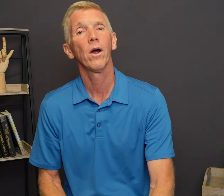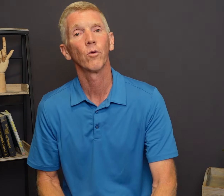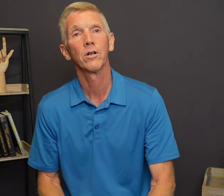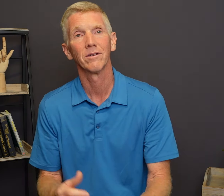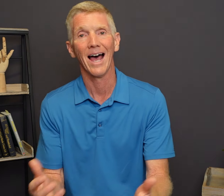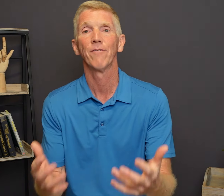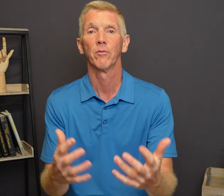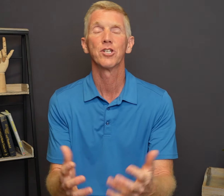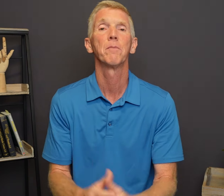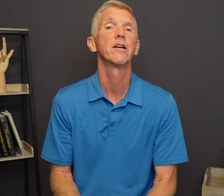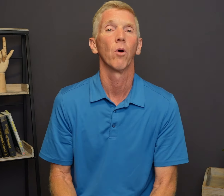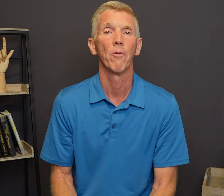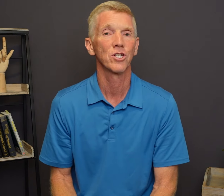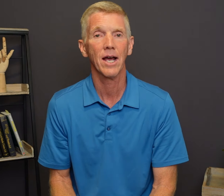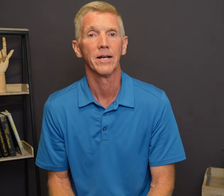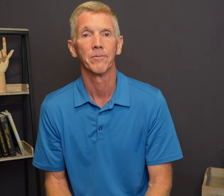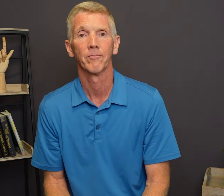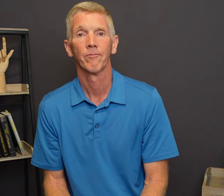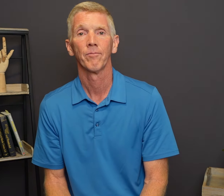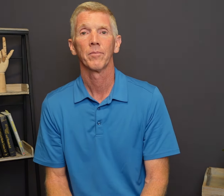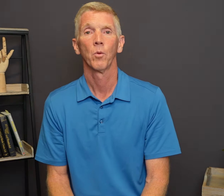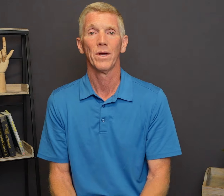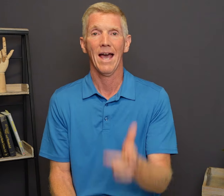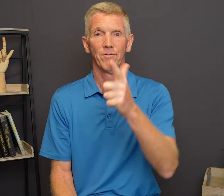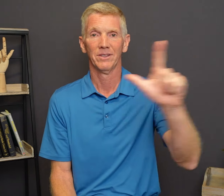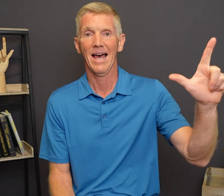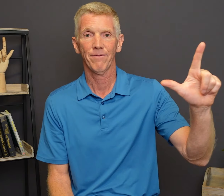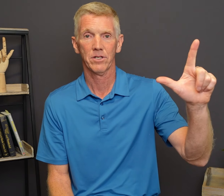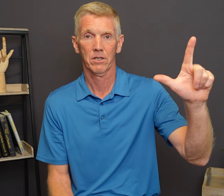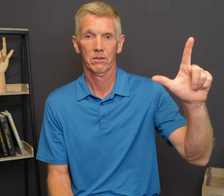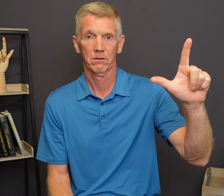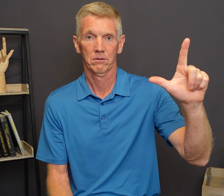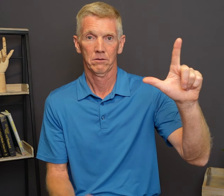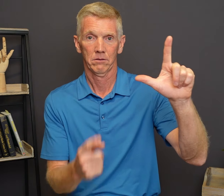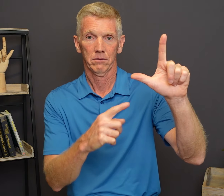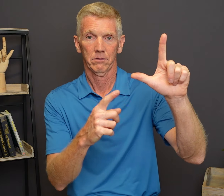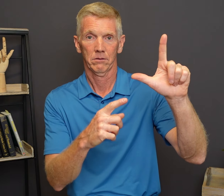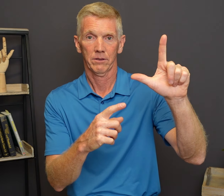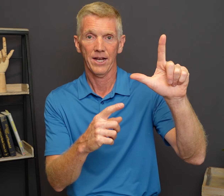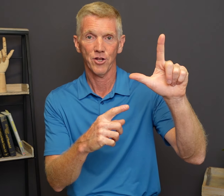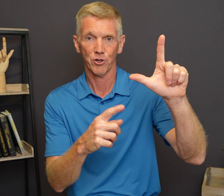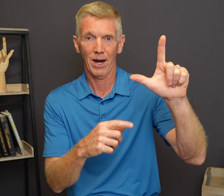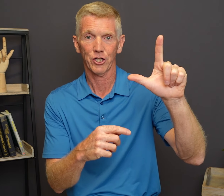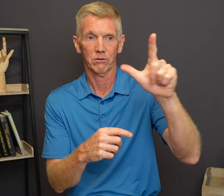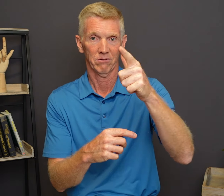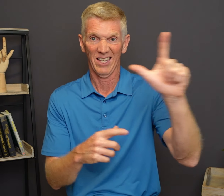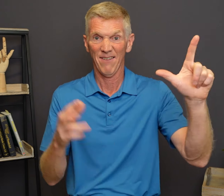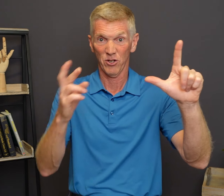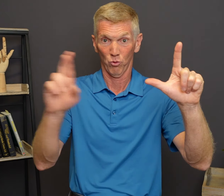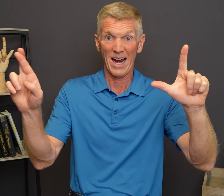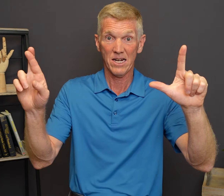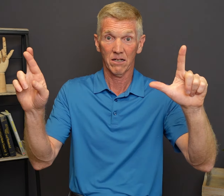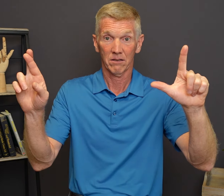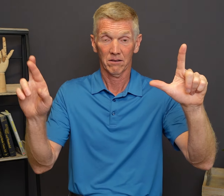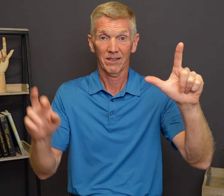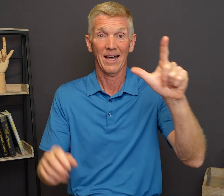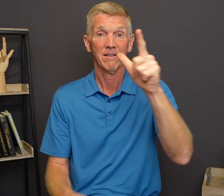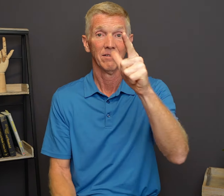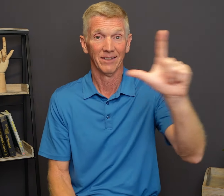word left from a speaker, why would you sign it? We have left, okay, the direction, left and right, okay,